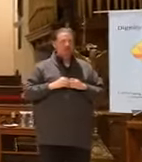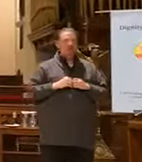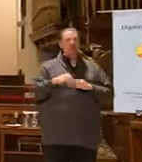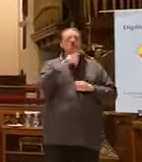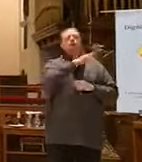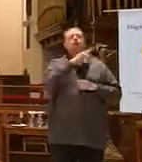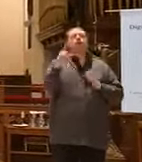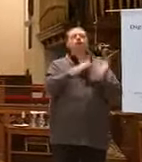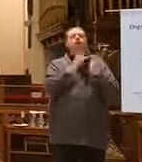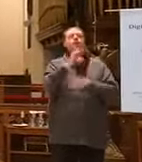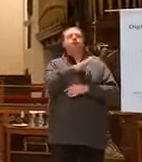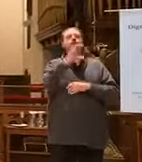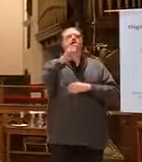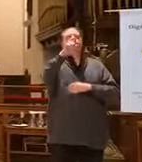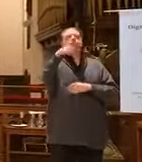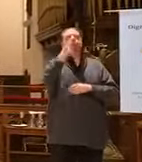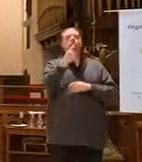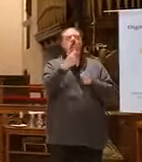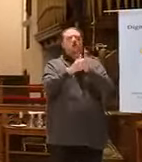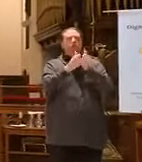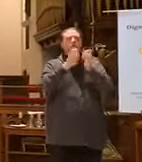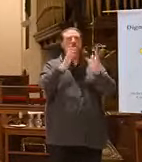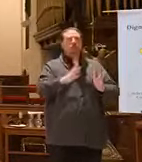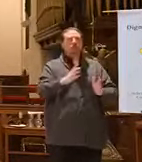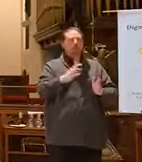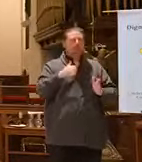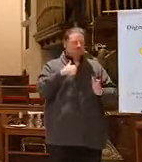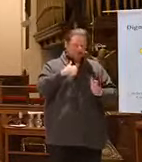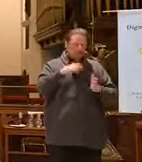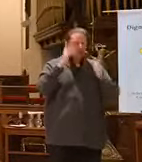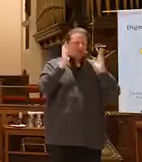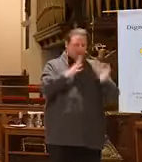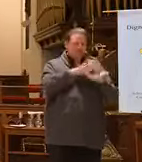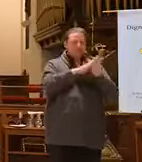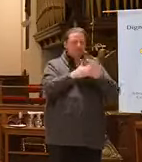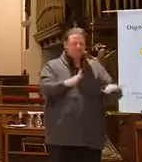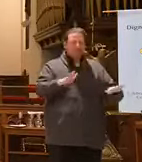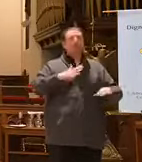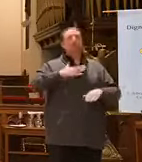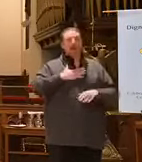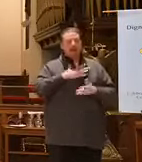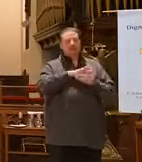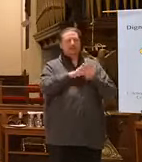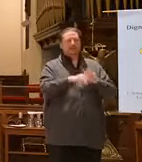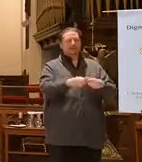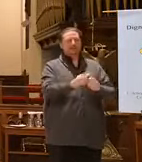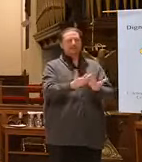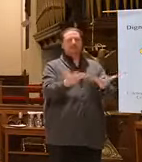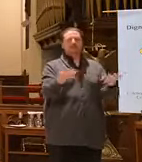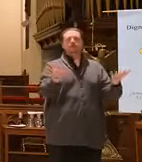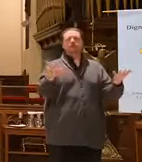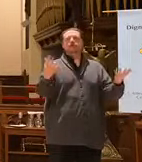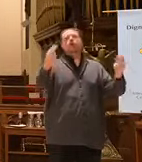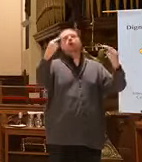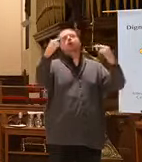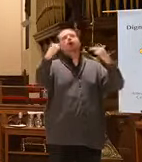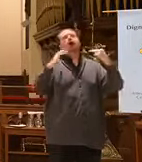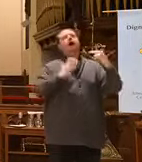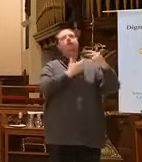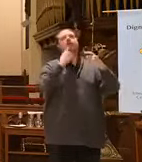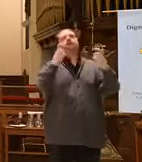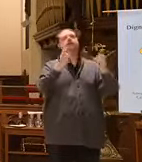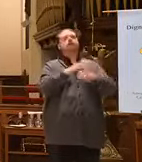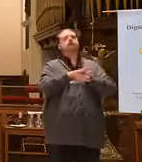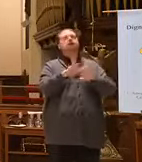evermore. Lord Jesus Christ, you said to your disciples, "I leave you peace, my peace I give you. Look not on our sins, but